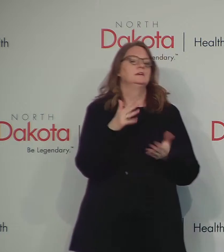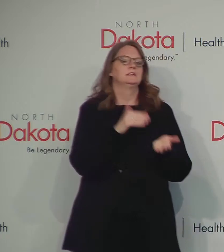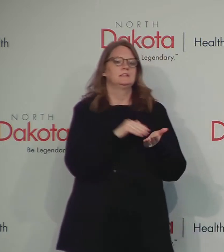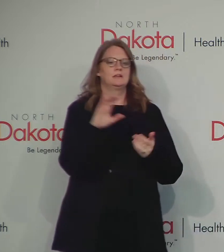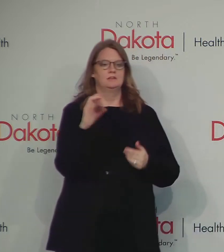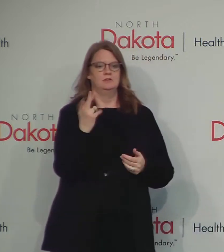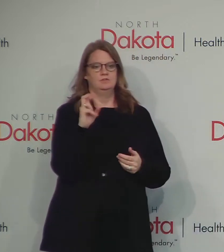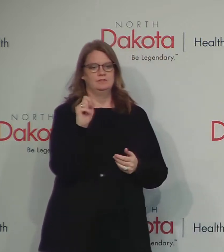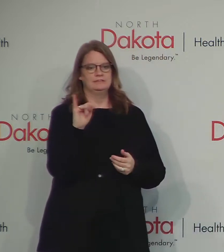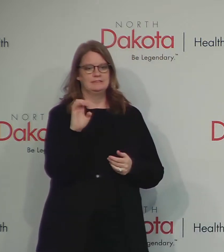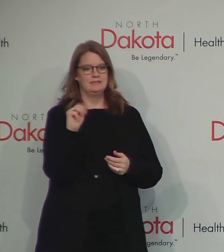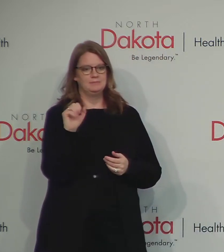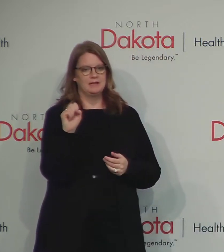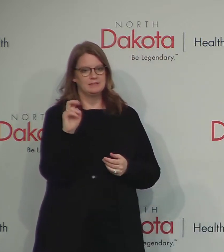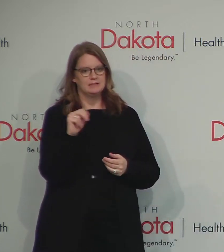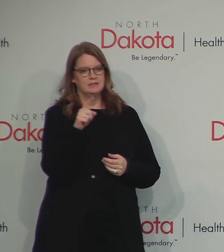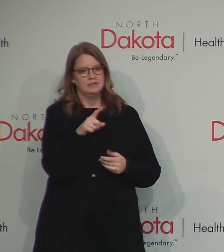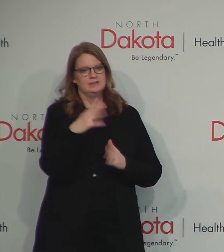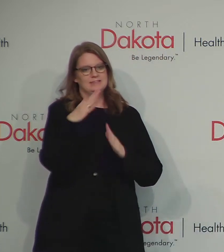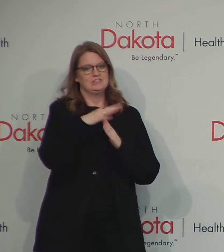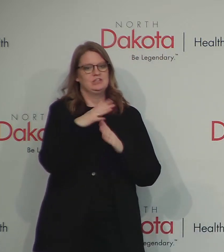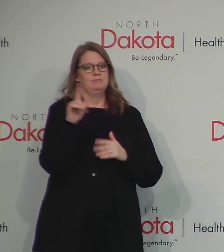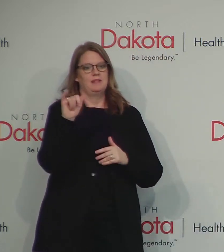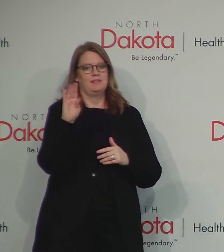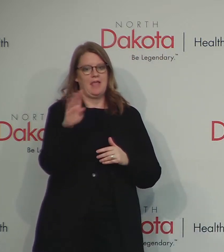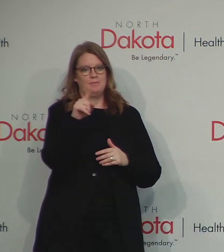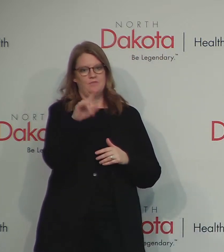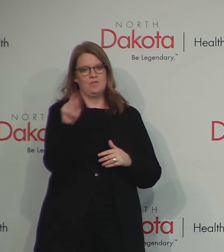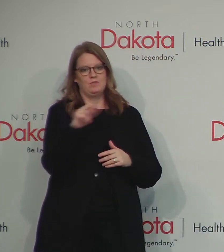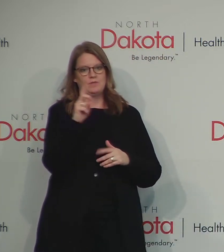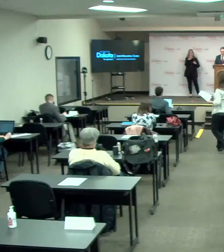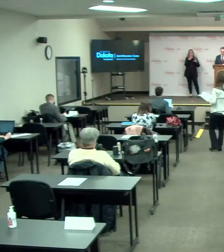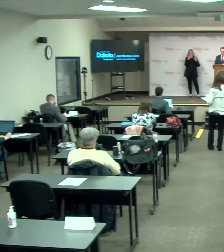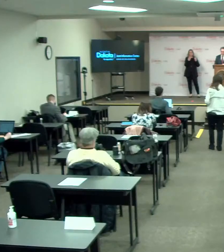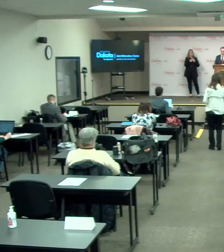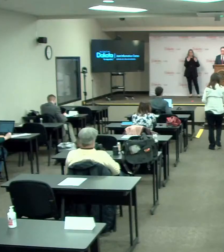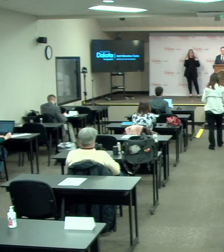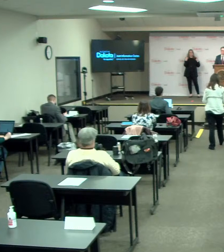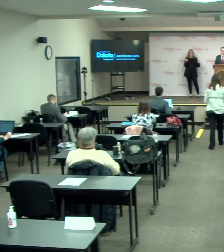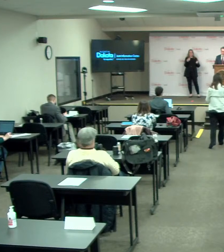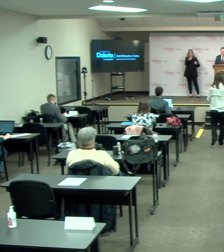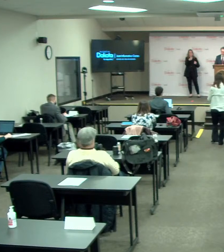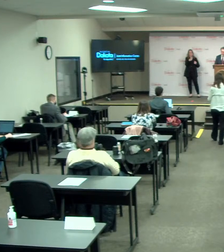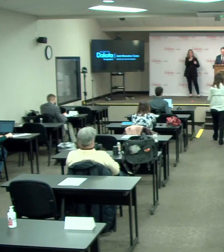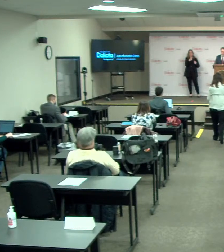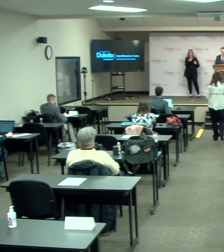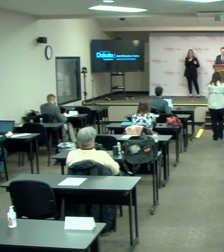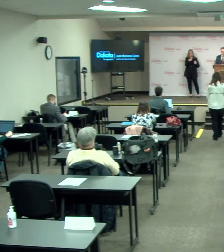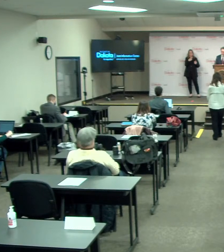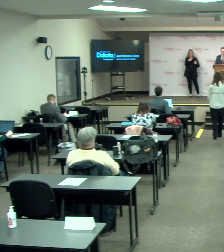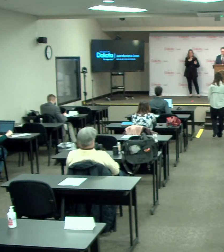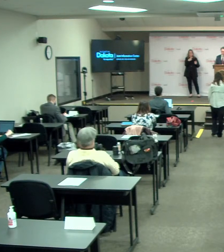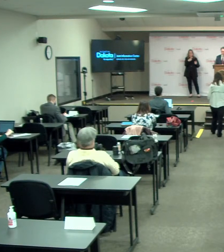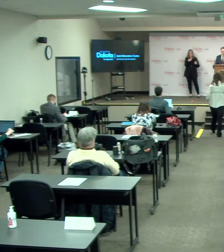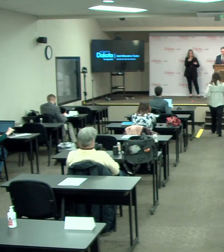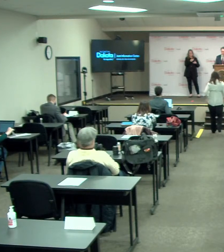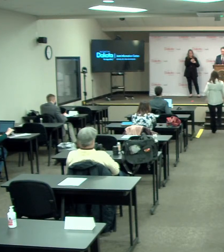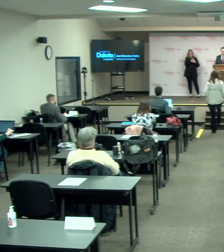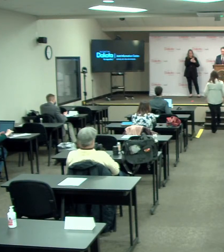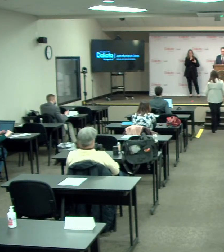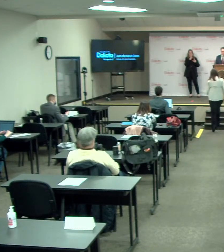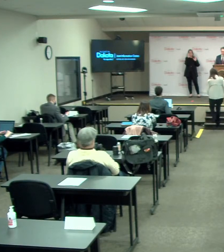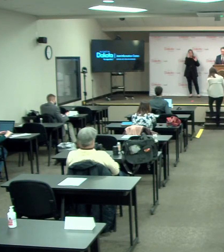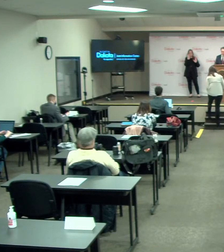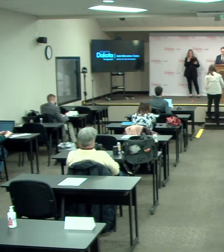Dr. Christy Mason. She's the Chief Laboratory Officer for the North Dakota Department of Health, has been a regular contributor to these press briefings, and she's done a great job